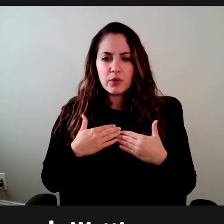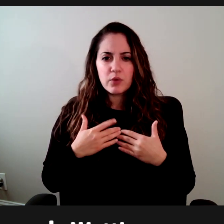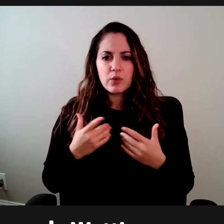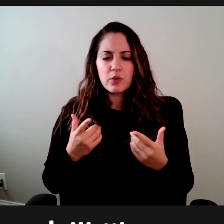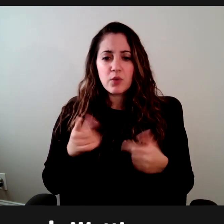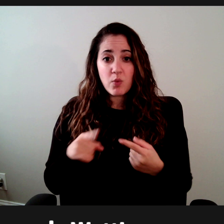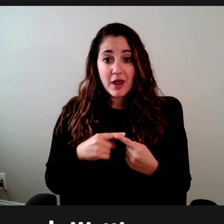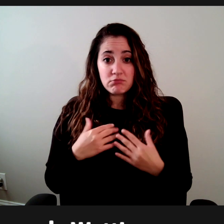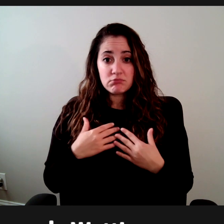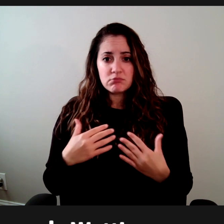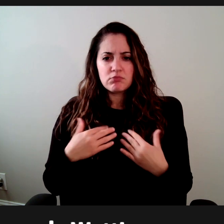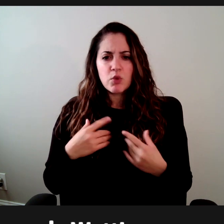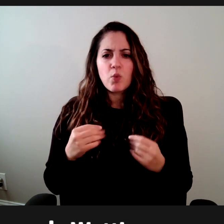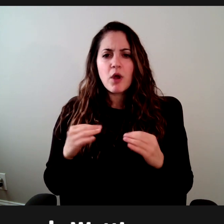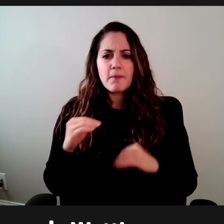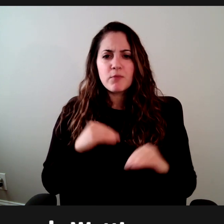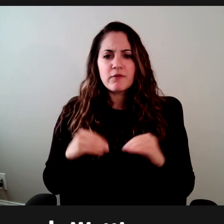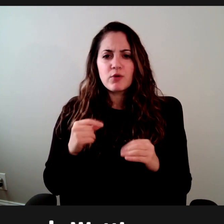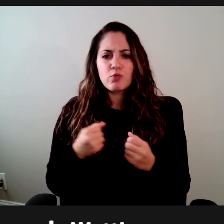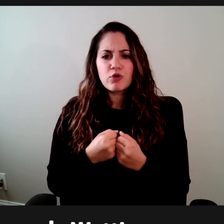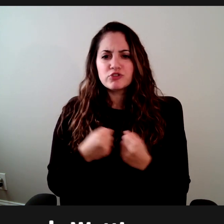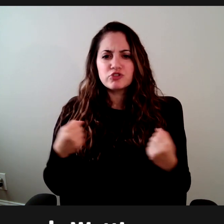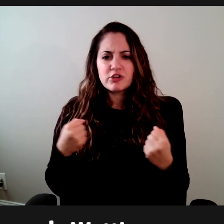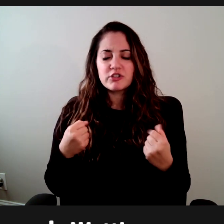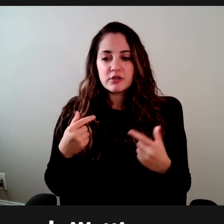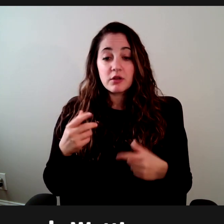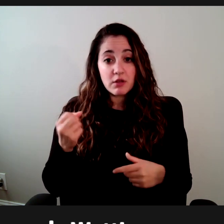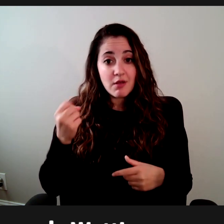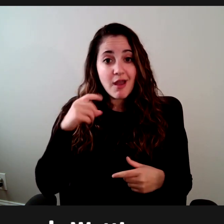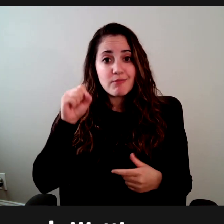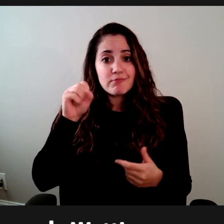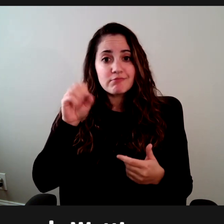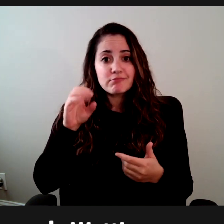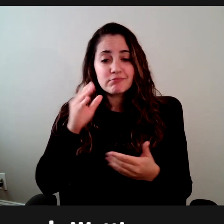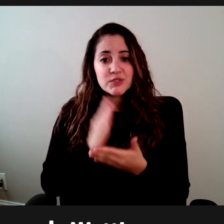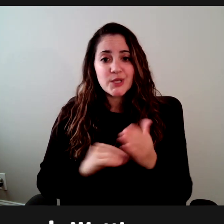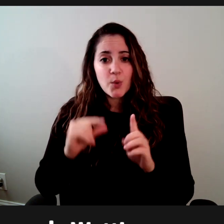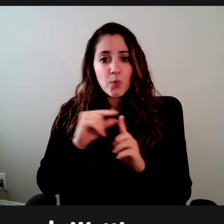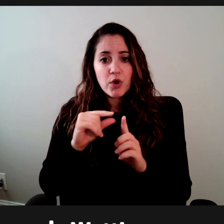What's moving? What's stretching? So I'm going to throw out some words because,